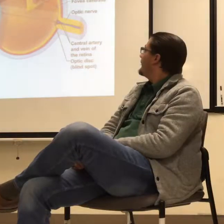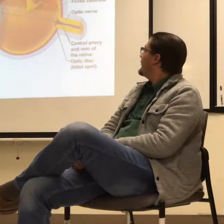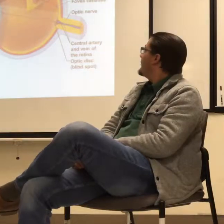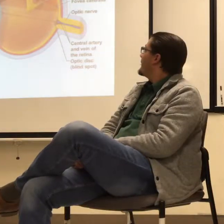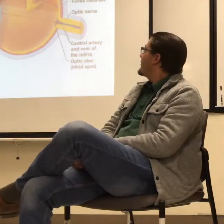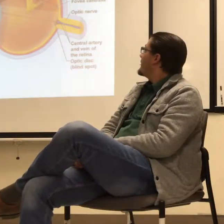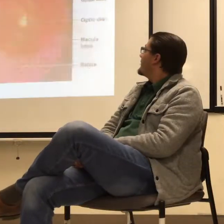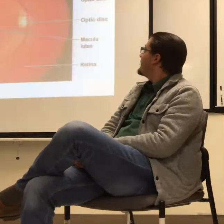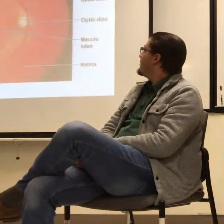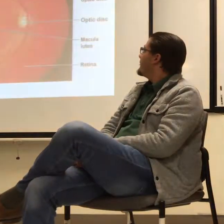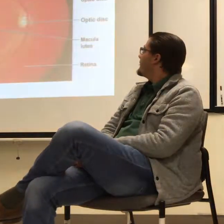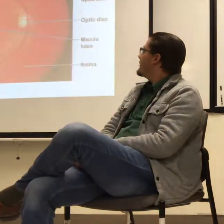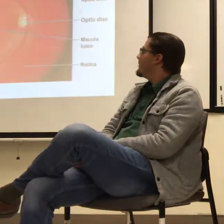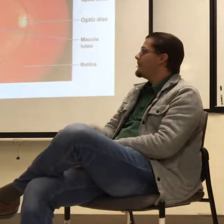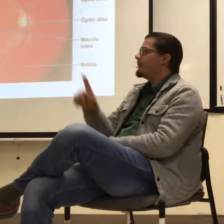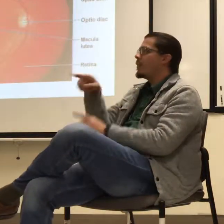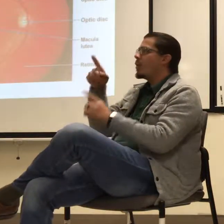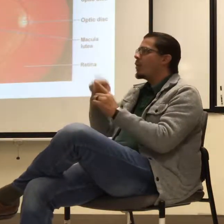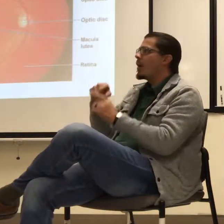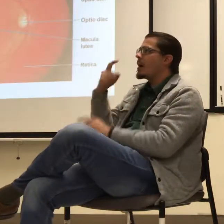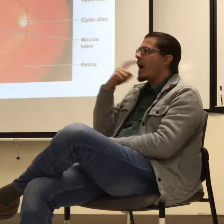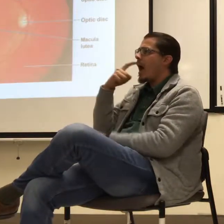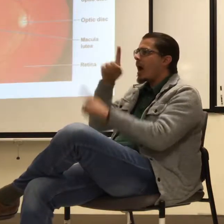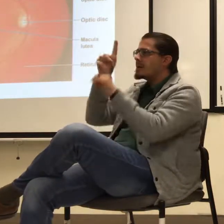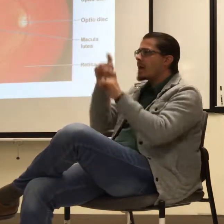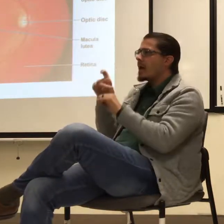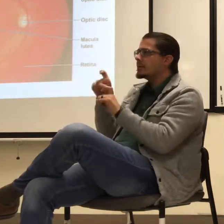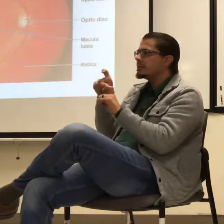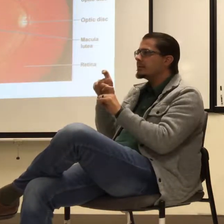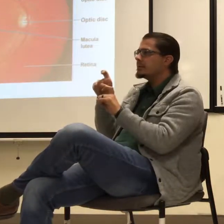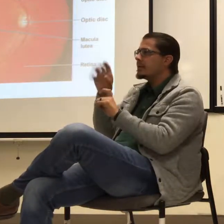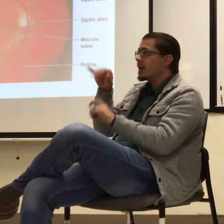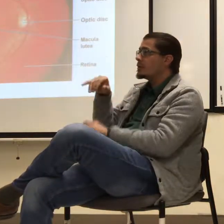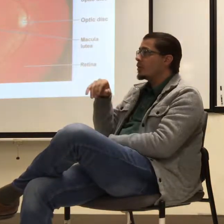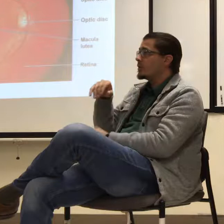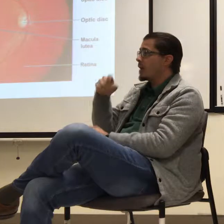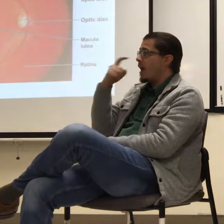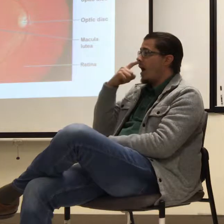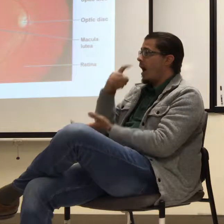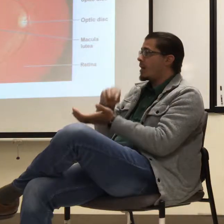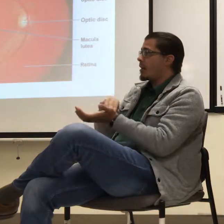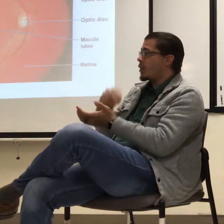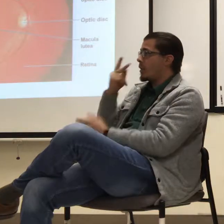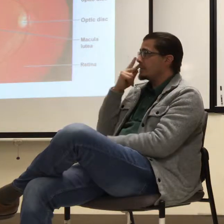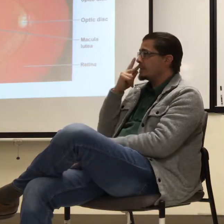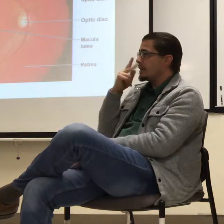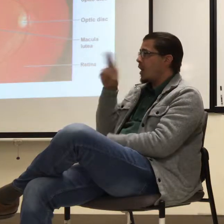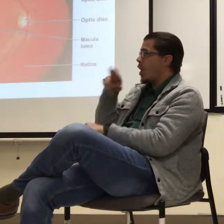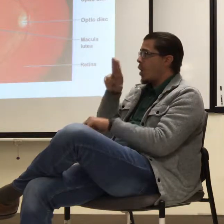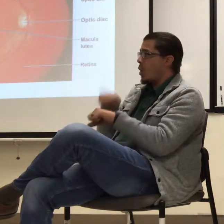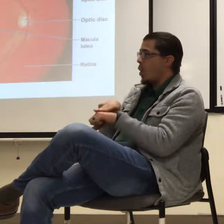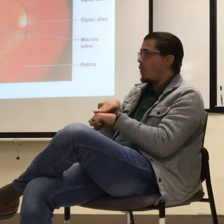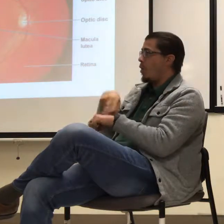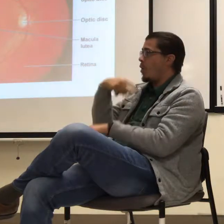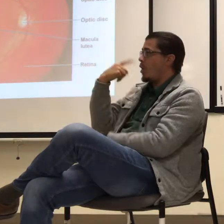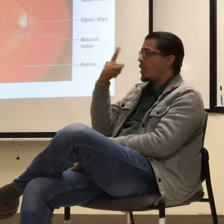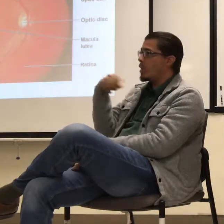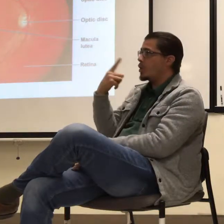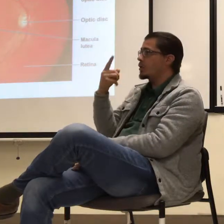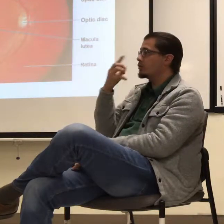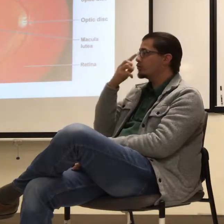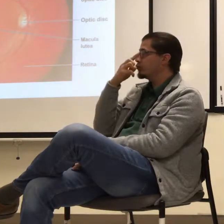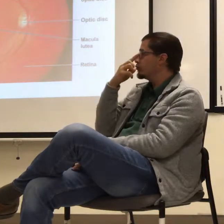So when you get an eye exam, this is what the optometrist wants to see: a normal looking